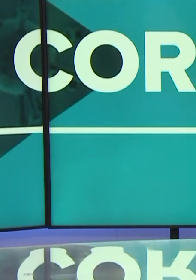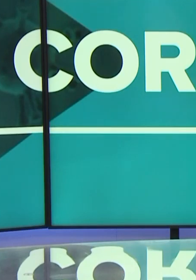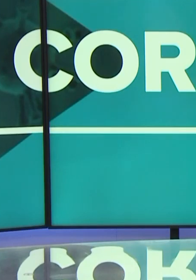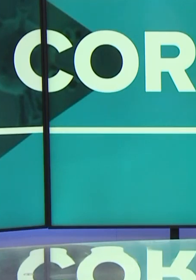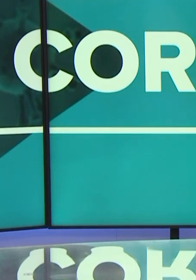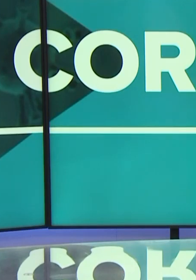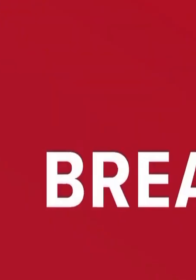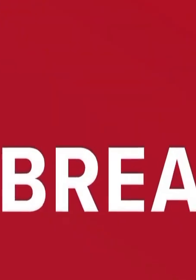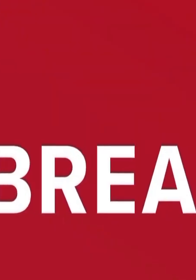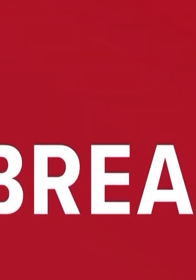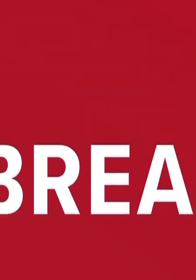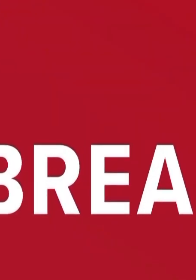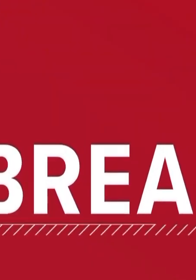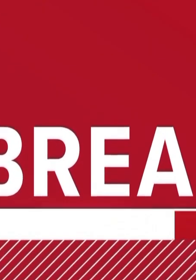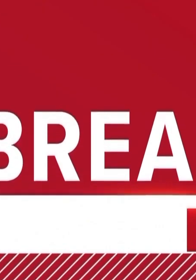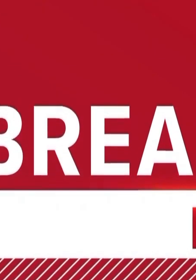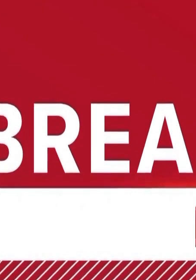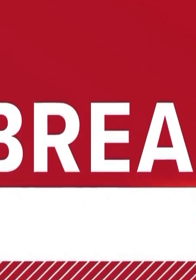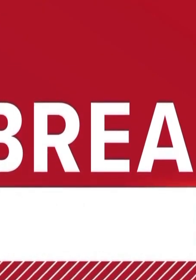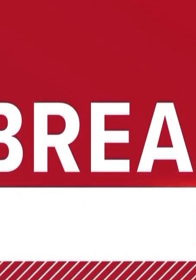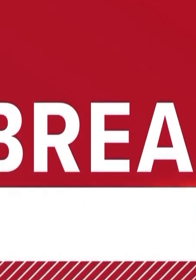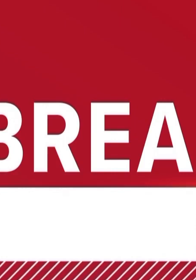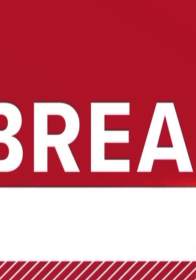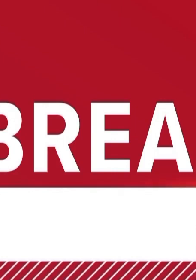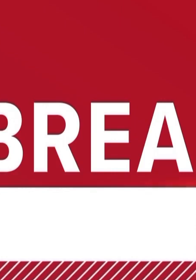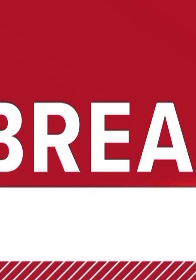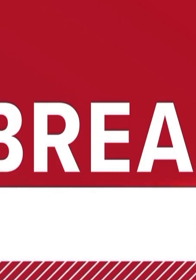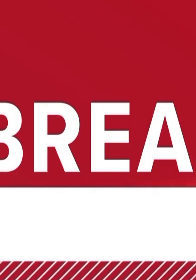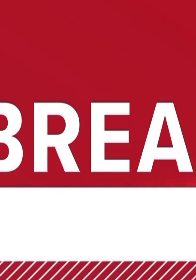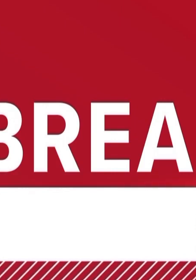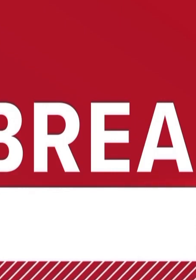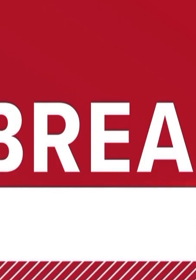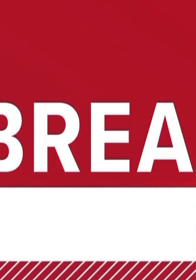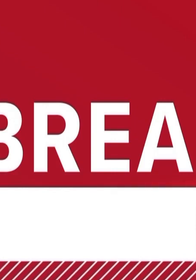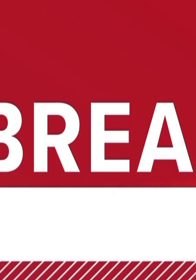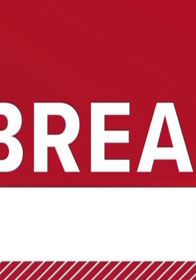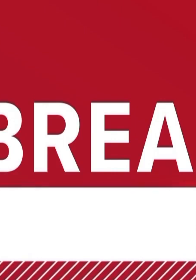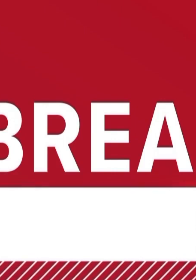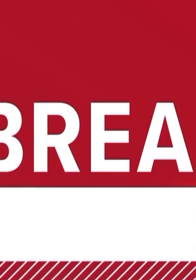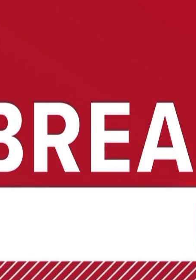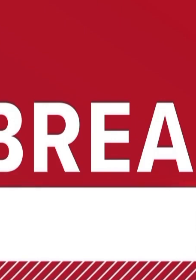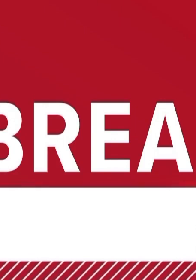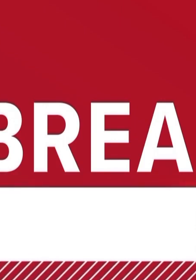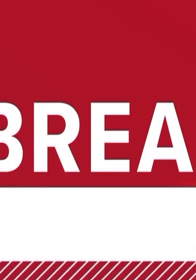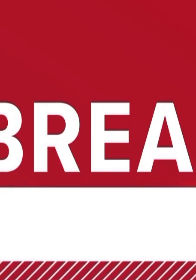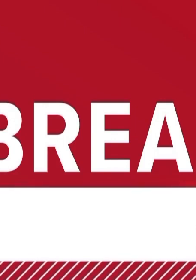then.